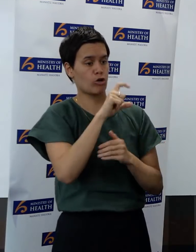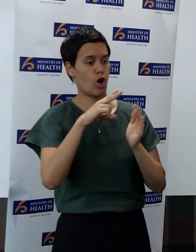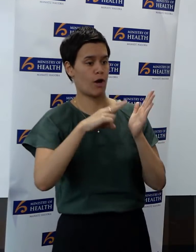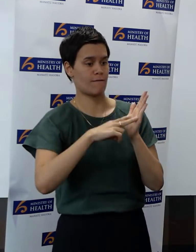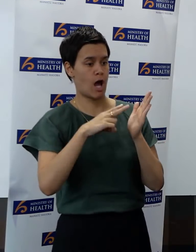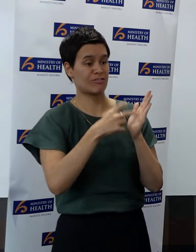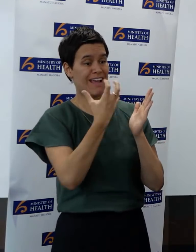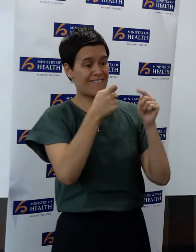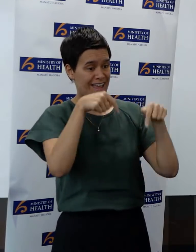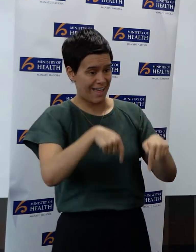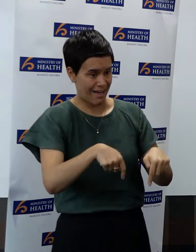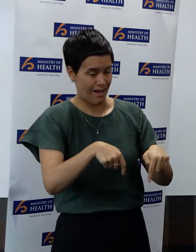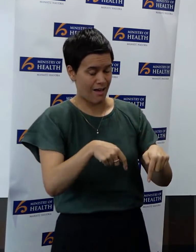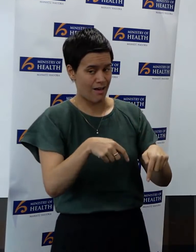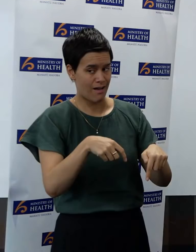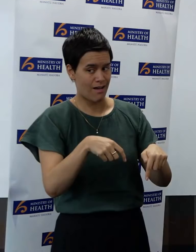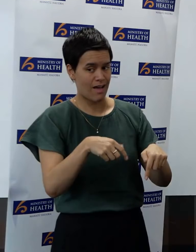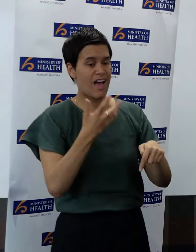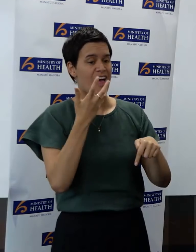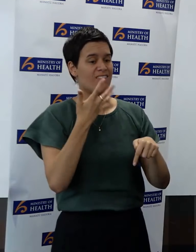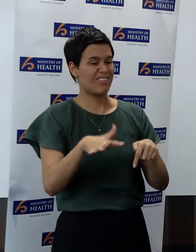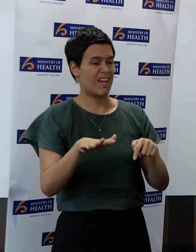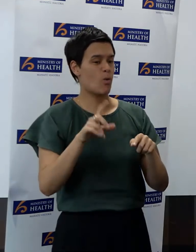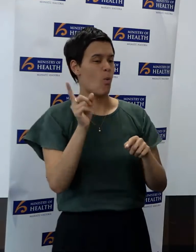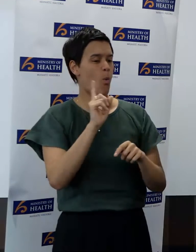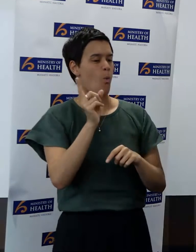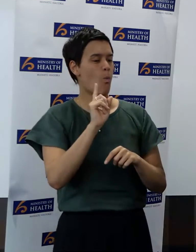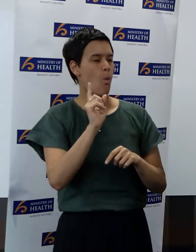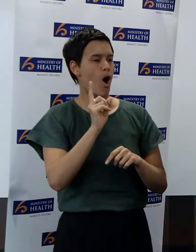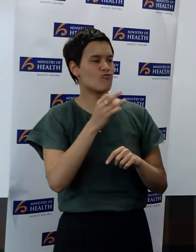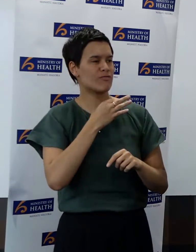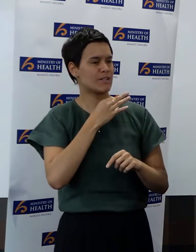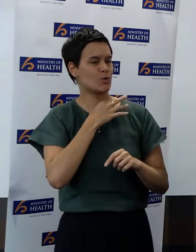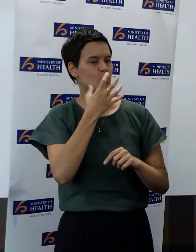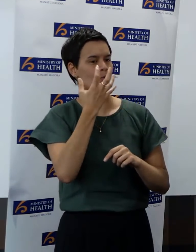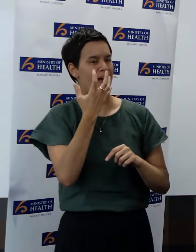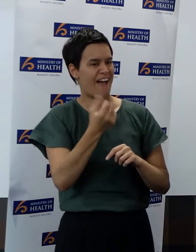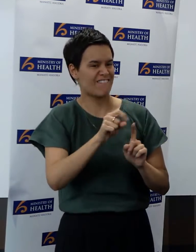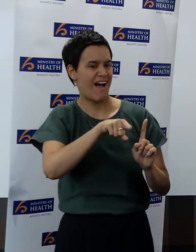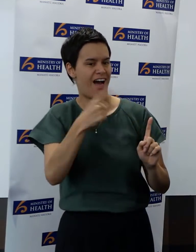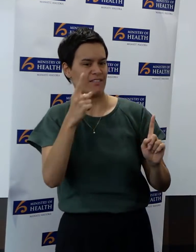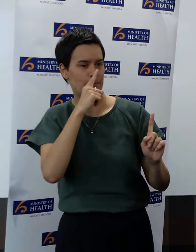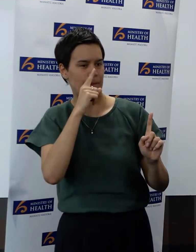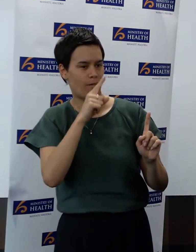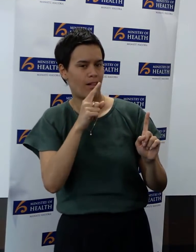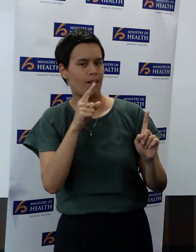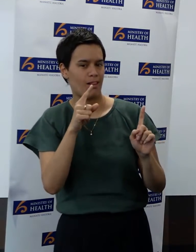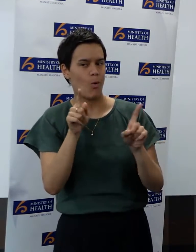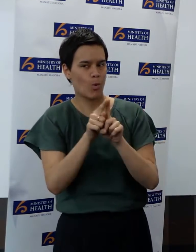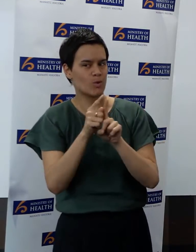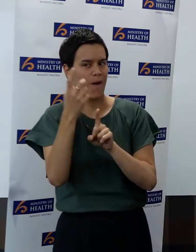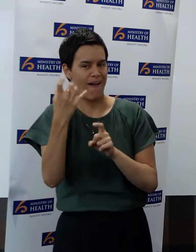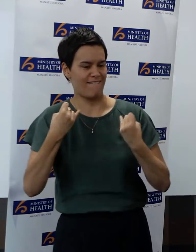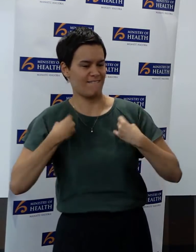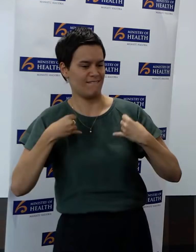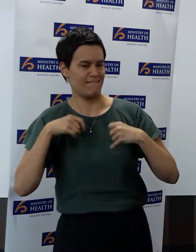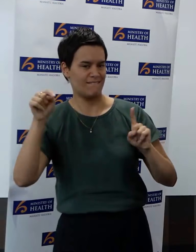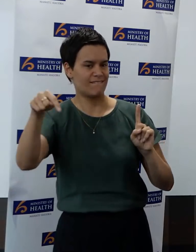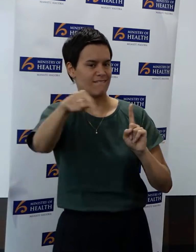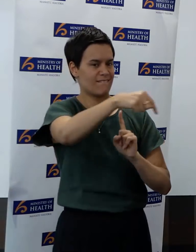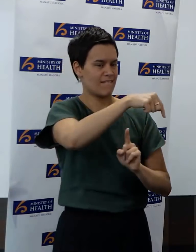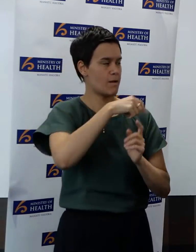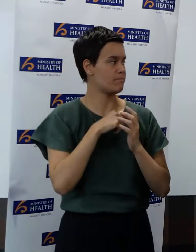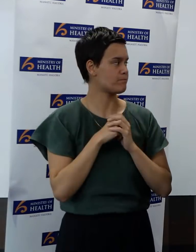suspected case, what's the chances that we have more? Well, our key aim would be to stop any further transmission